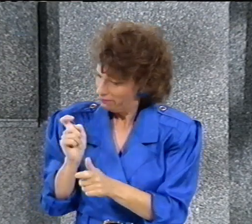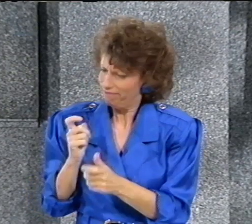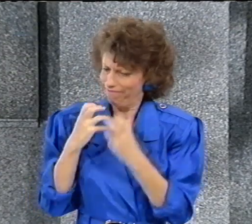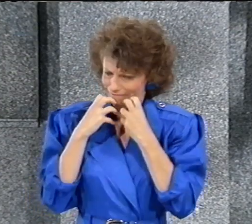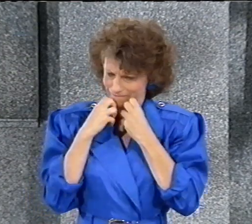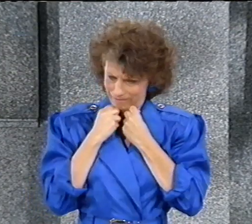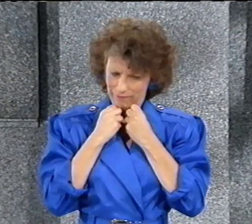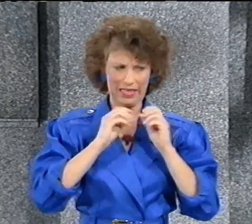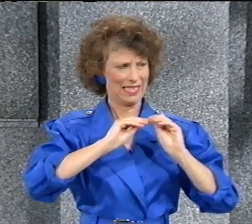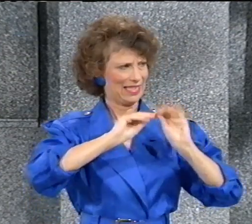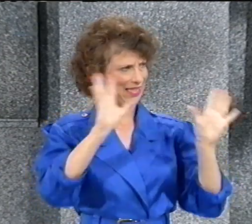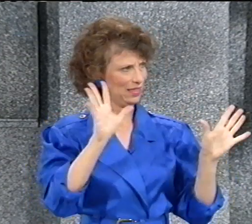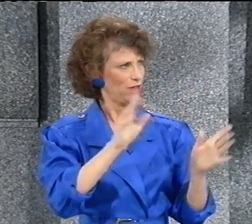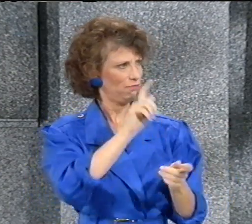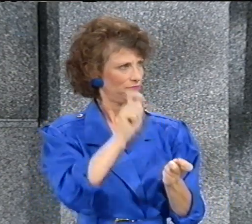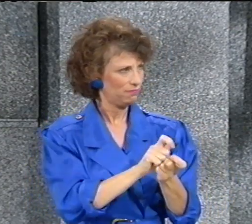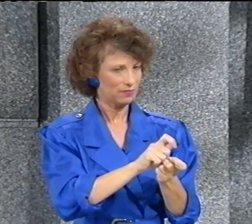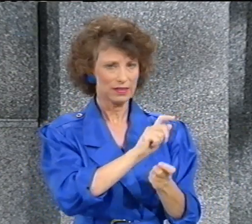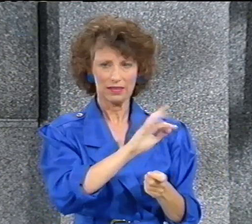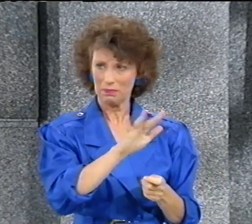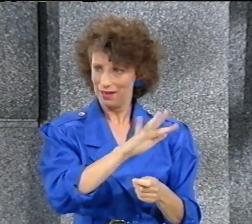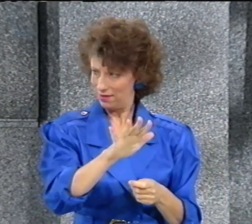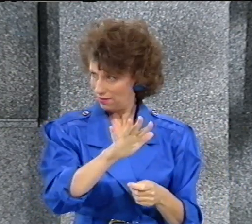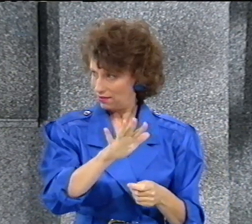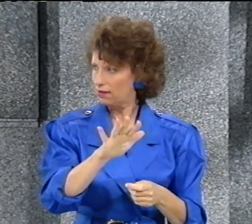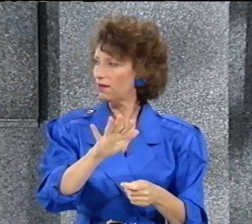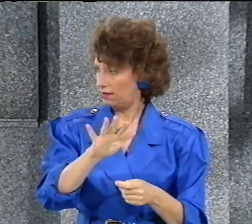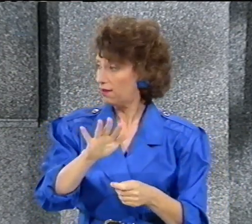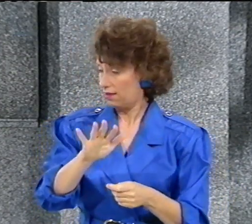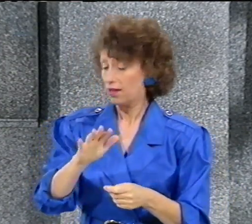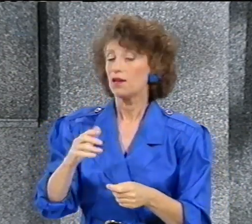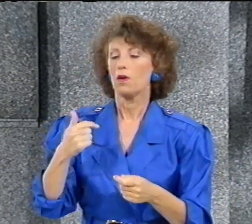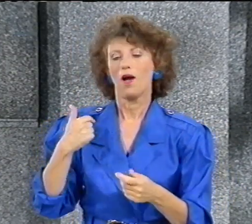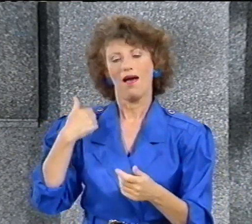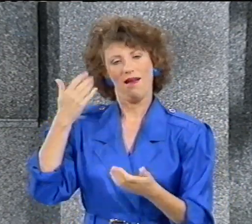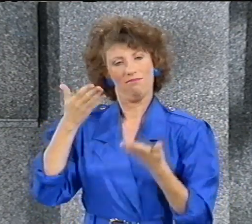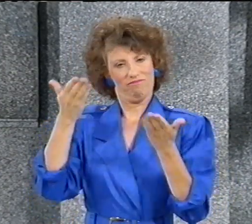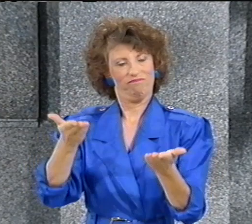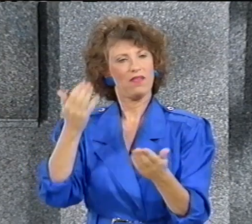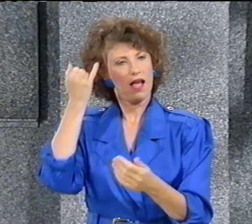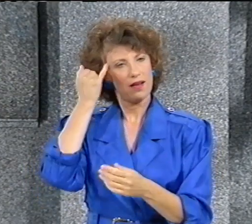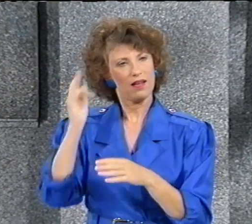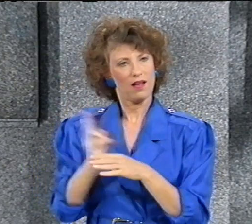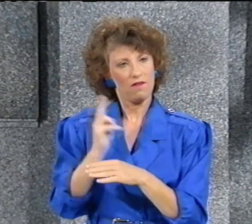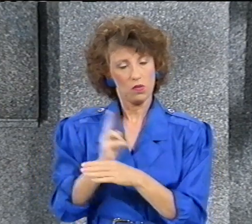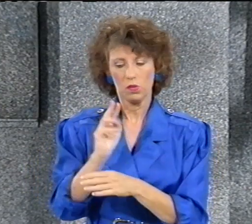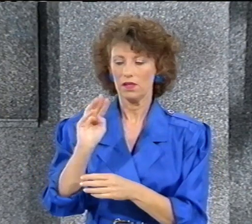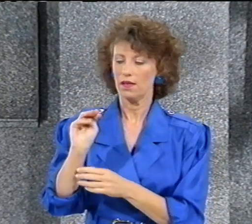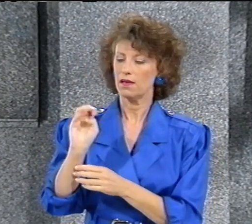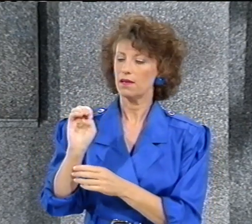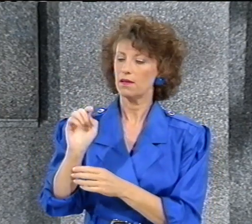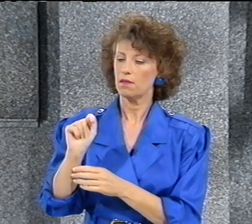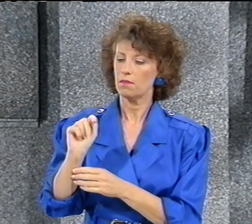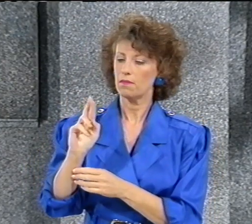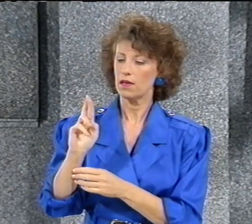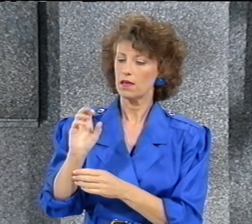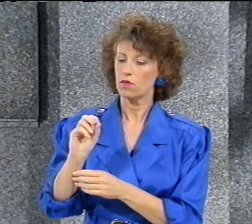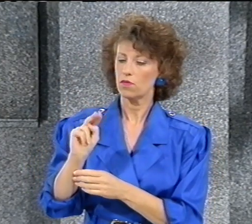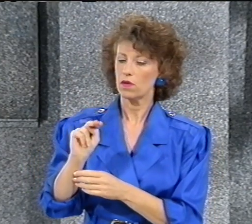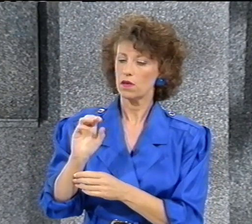speed. I'd like to propose the idea of using a metronome for